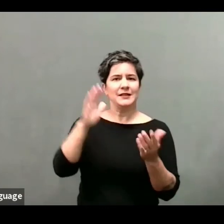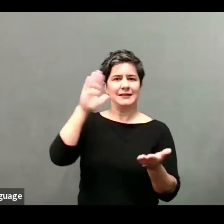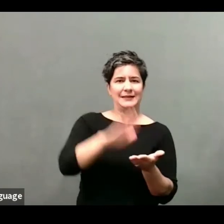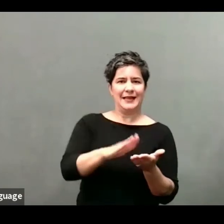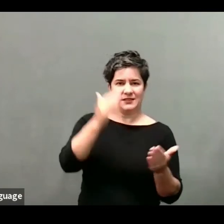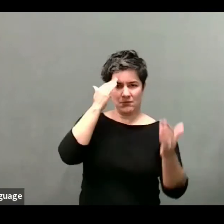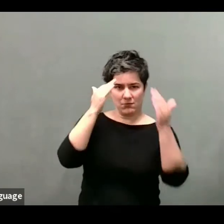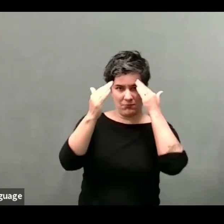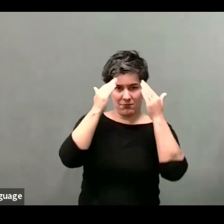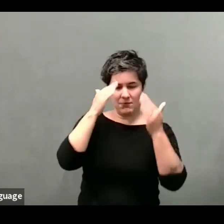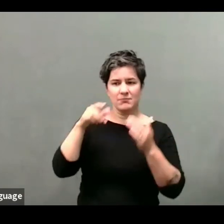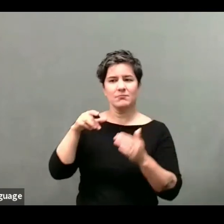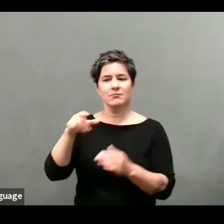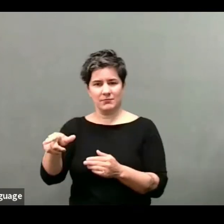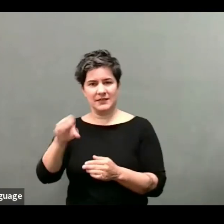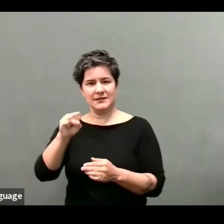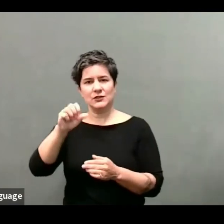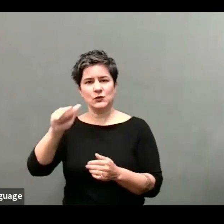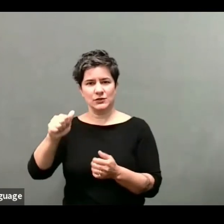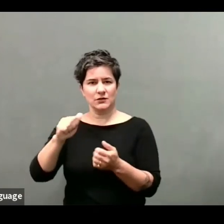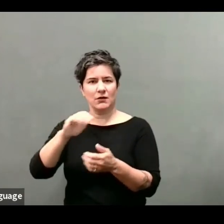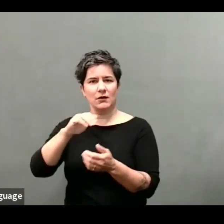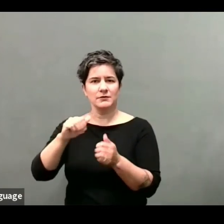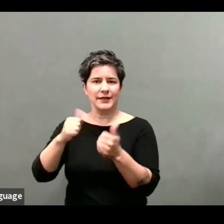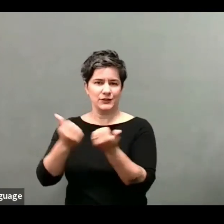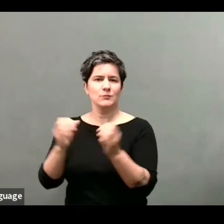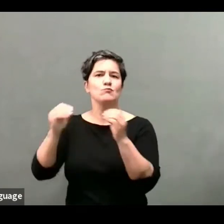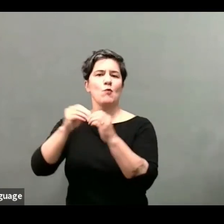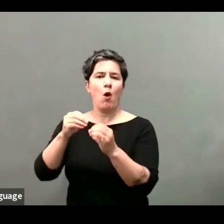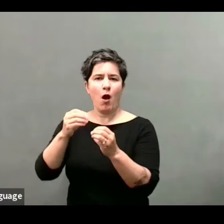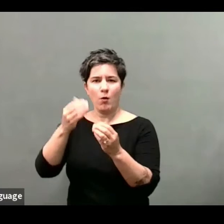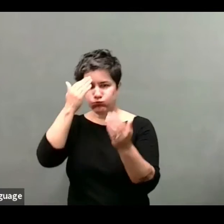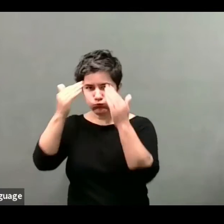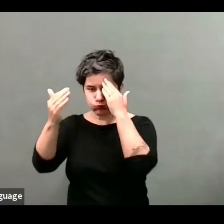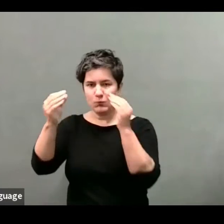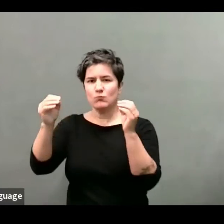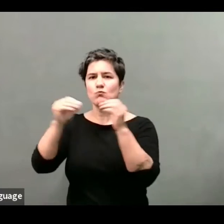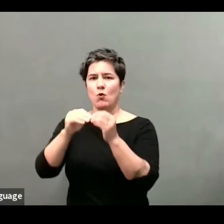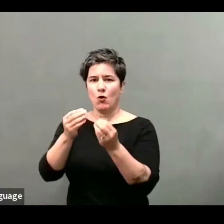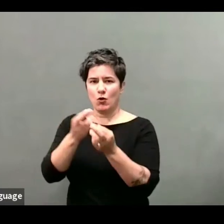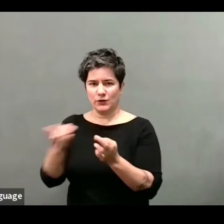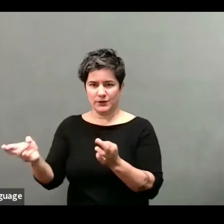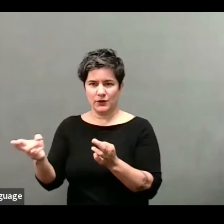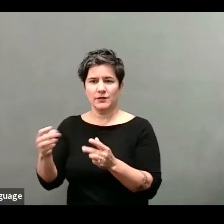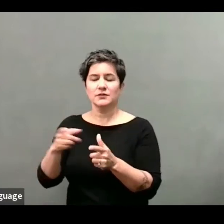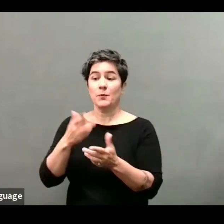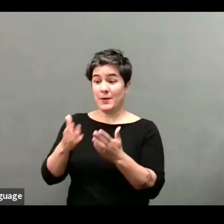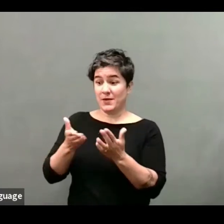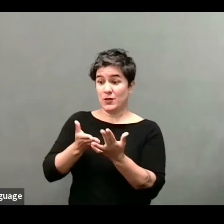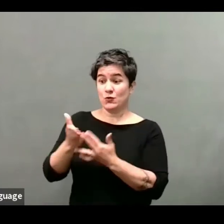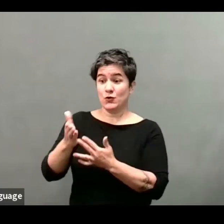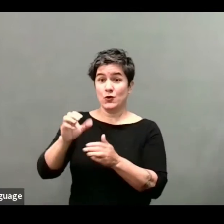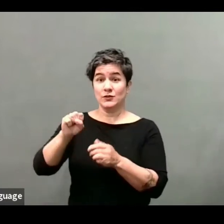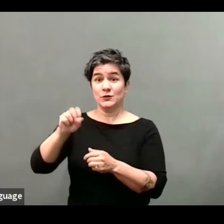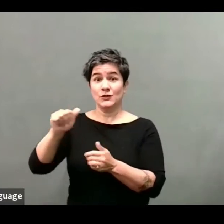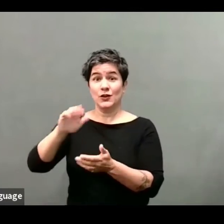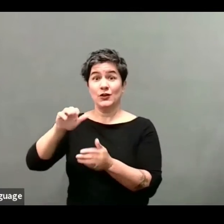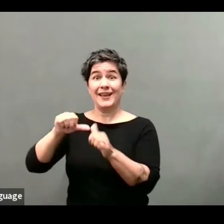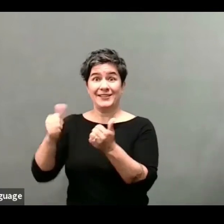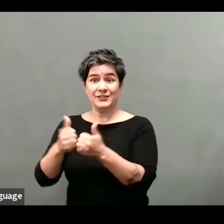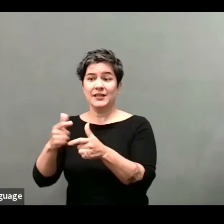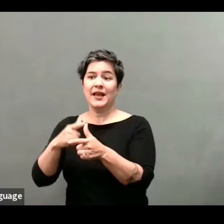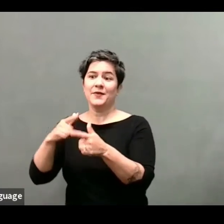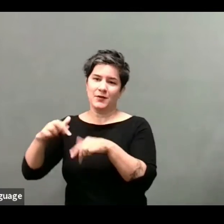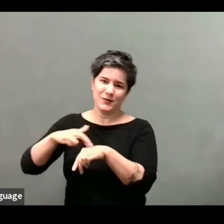agency before. They may feel more comfortable reaching out there first and then seeking out medical care from there. And